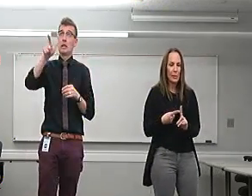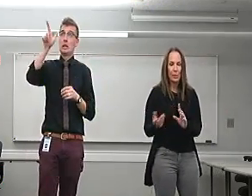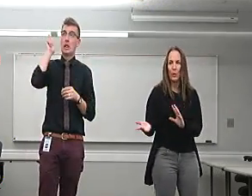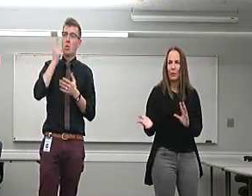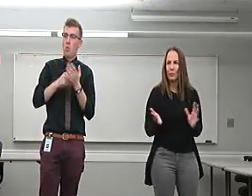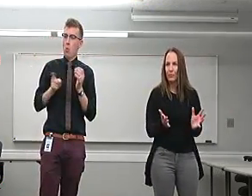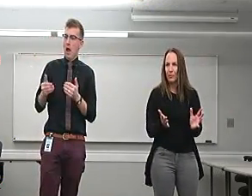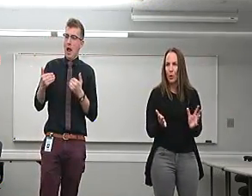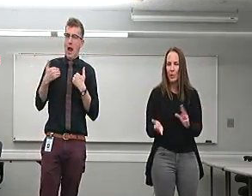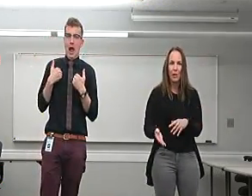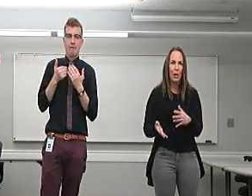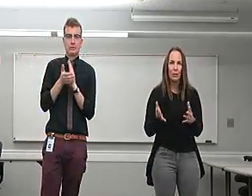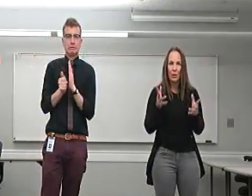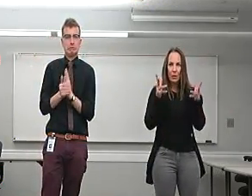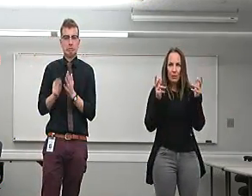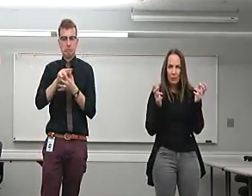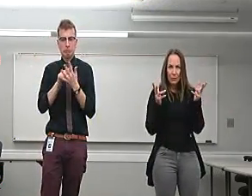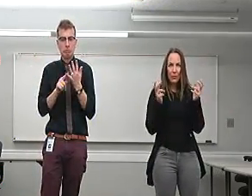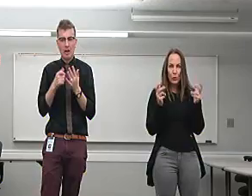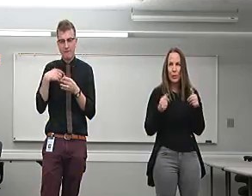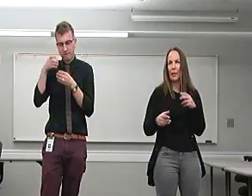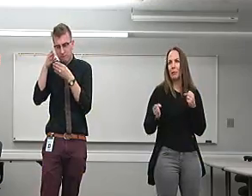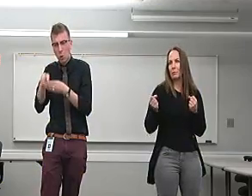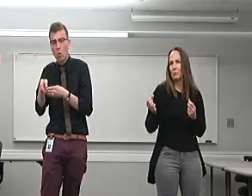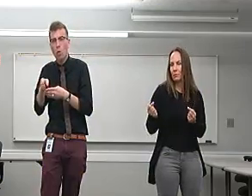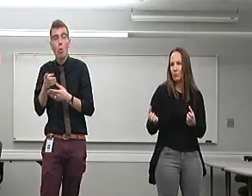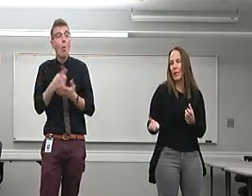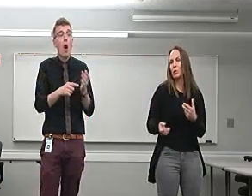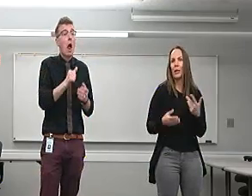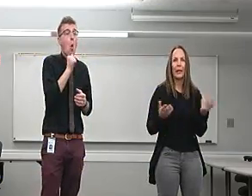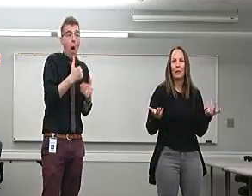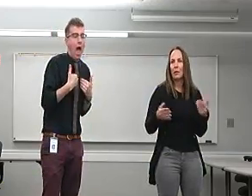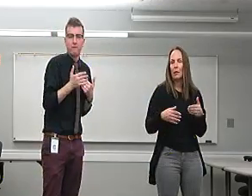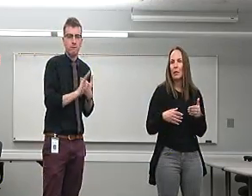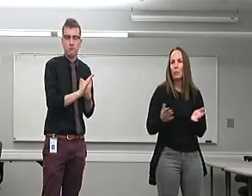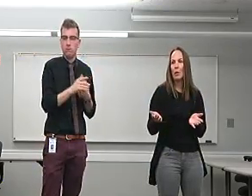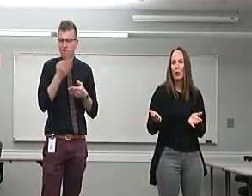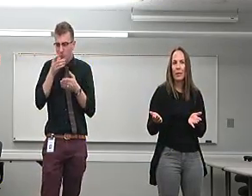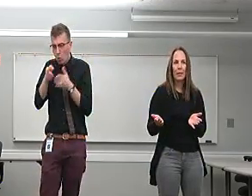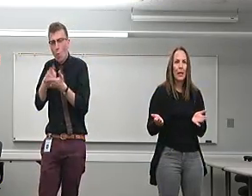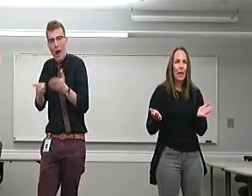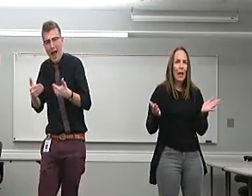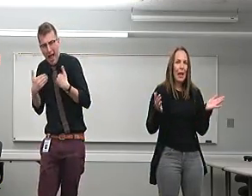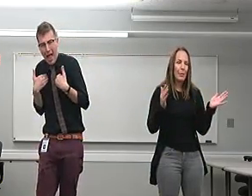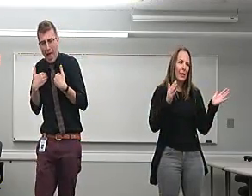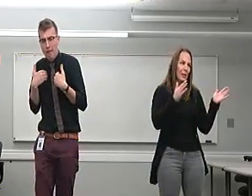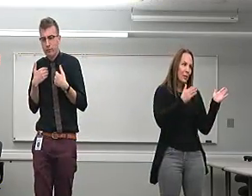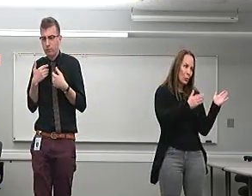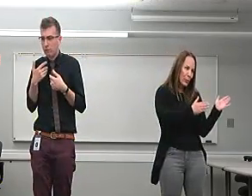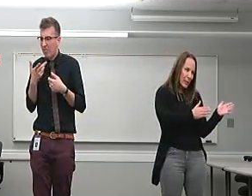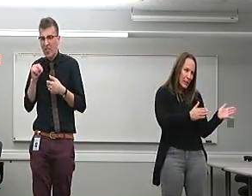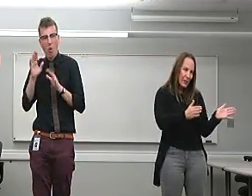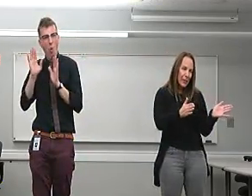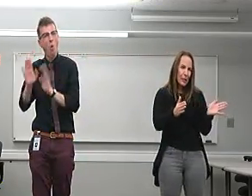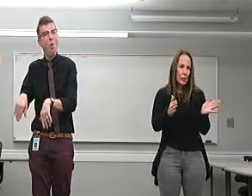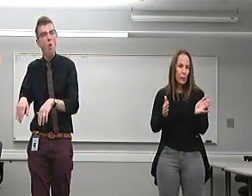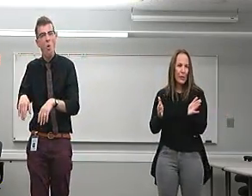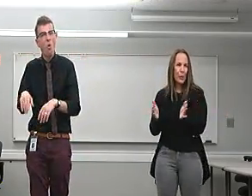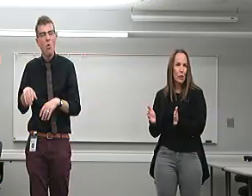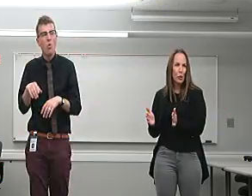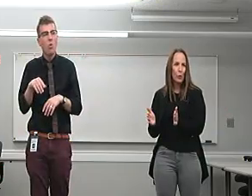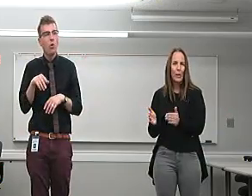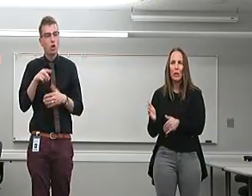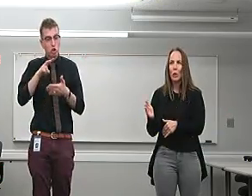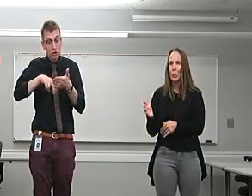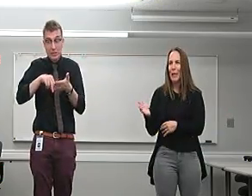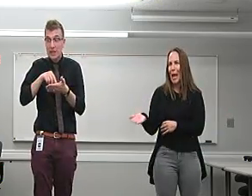focus on visually, manually, what's wrong with it. And because the reading of English was there too, it turned